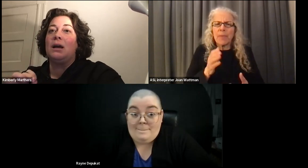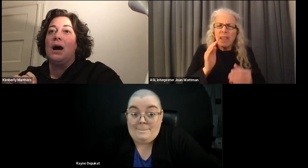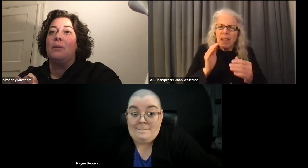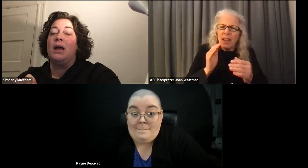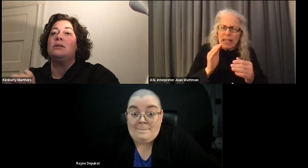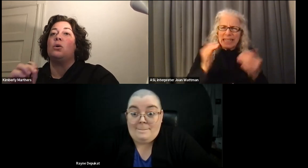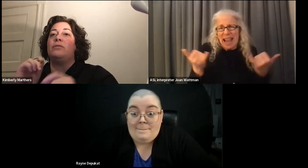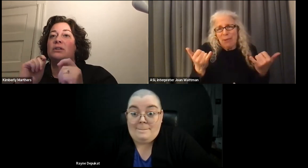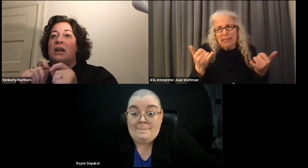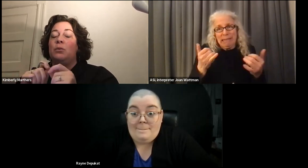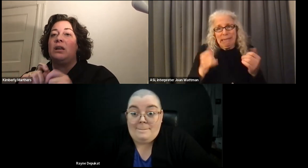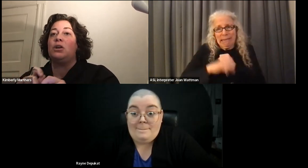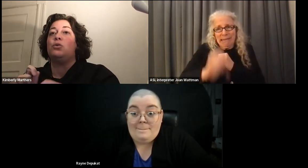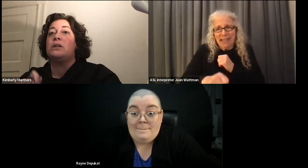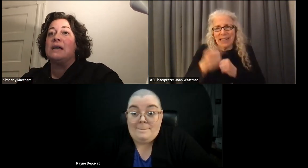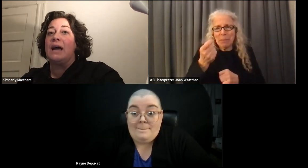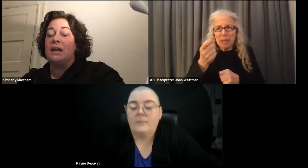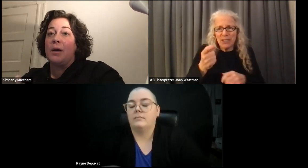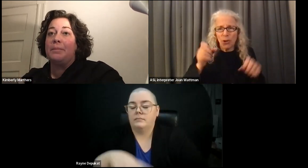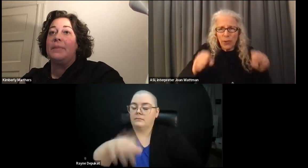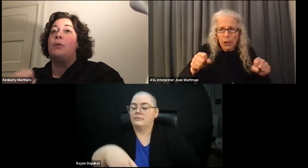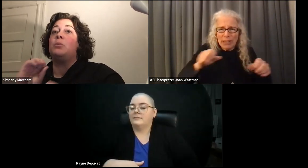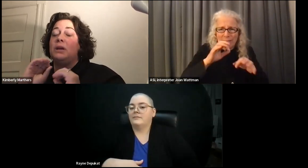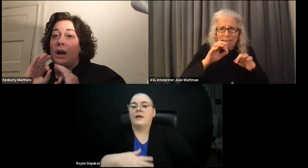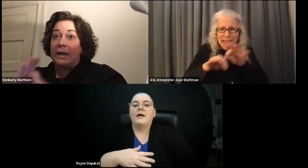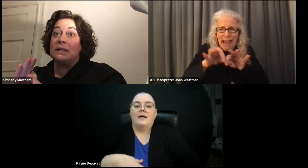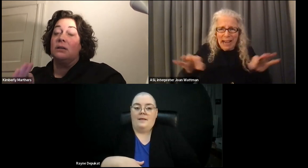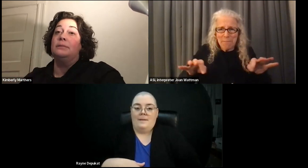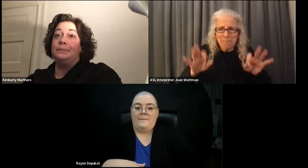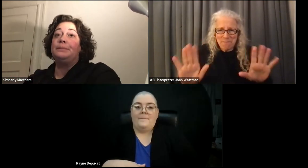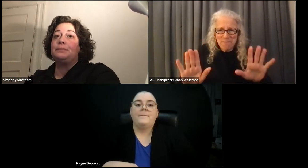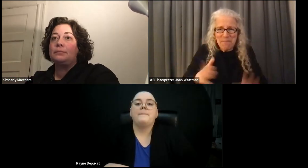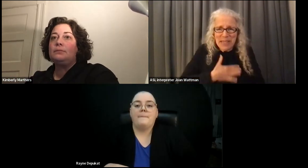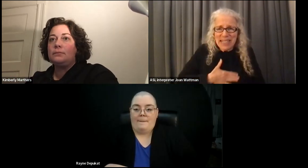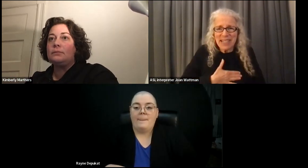1 minute comment. So if there's any way that you could tie it up, that would be ideal.